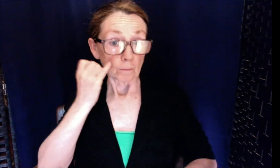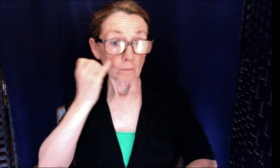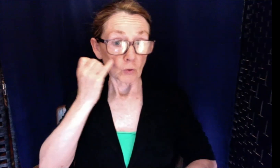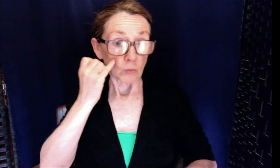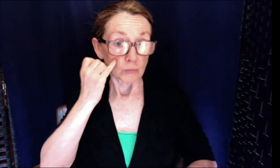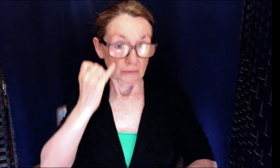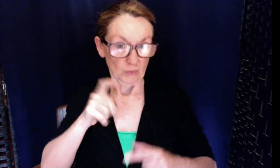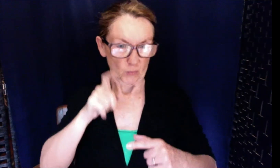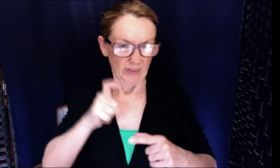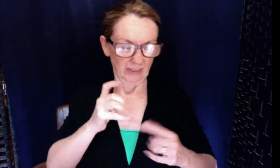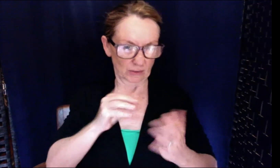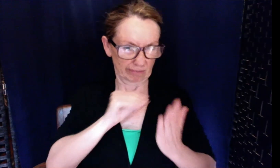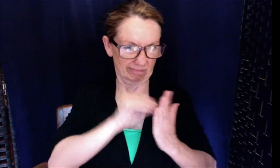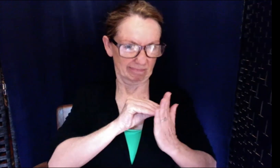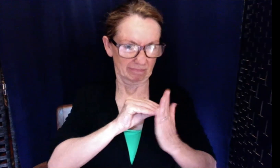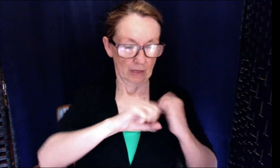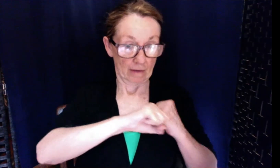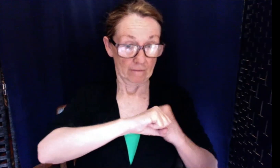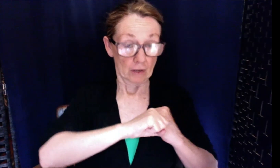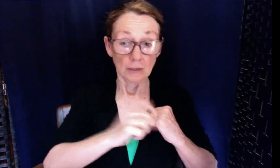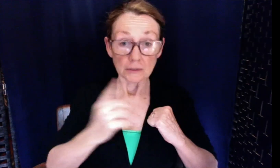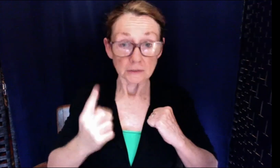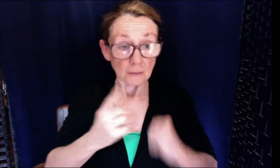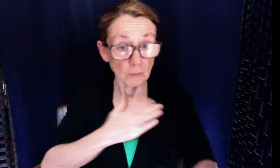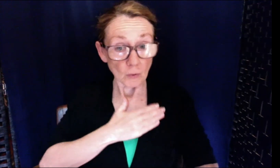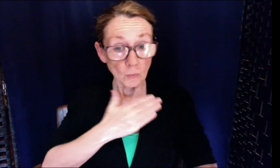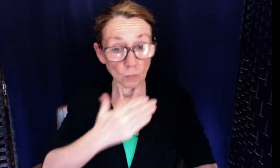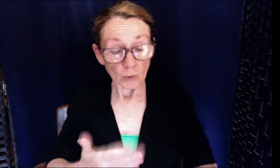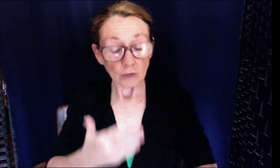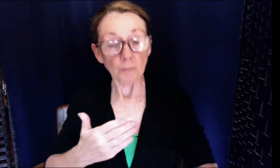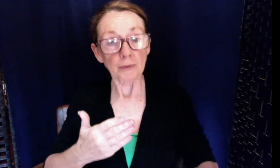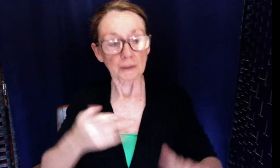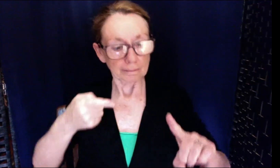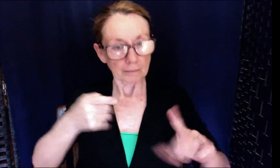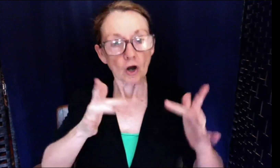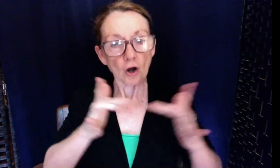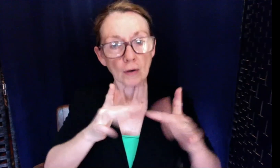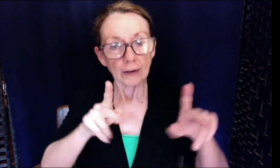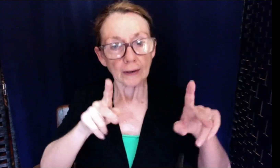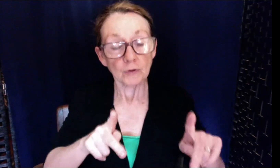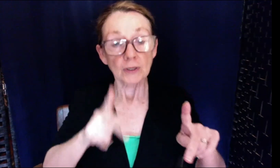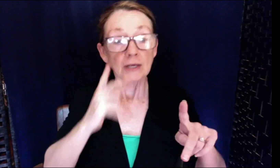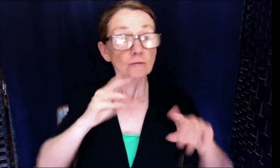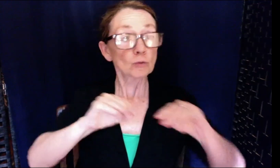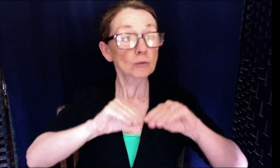because we haven't discussed it. Would somebody be willing to be the point contact if you send out the flyer, who to contact?